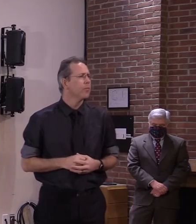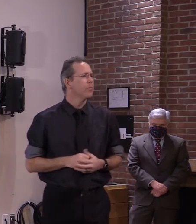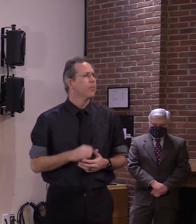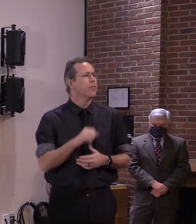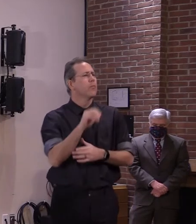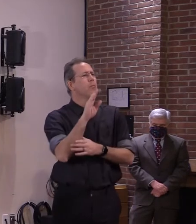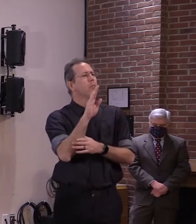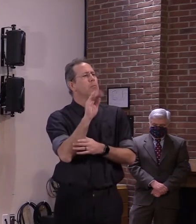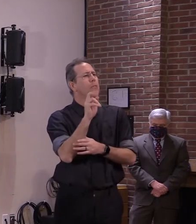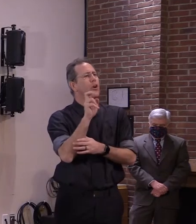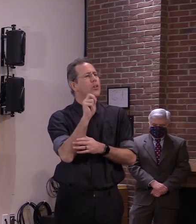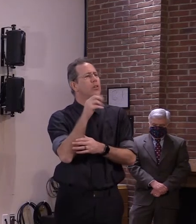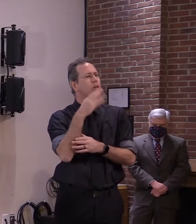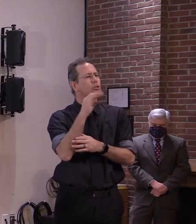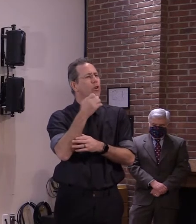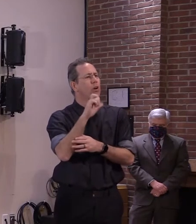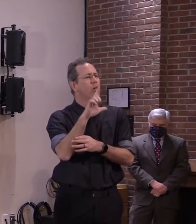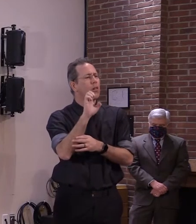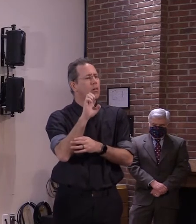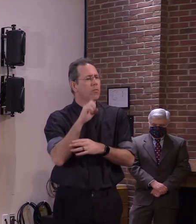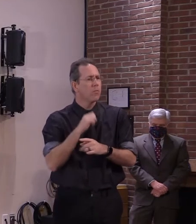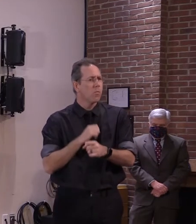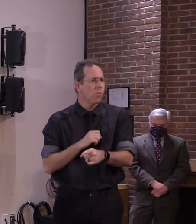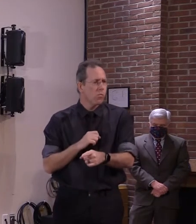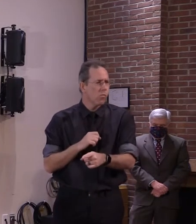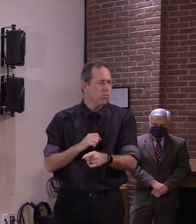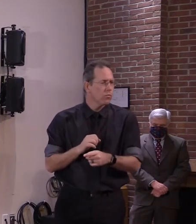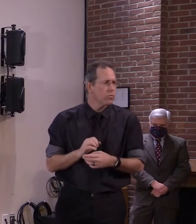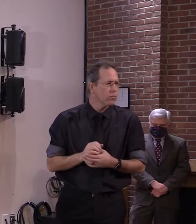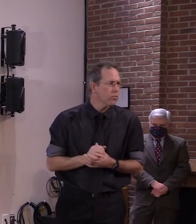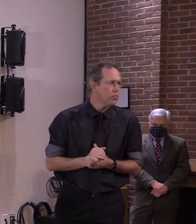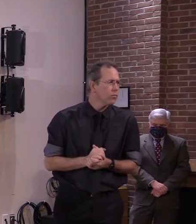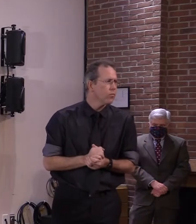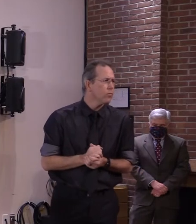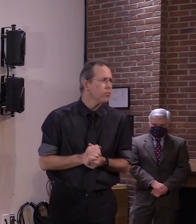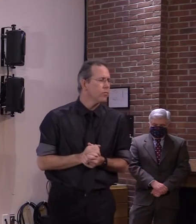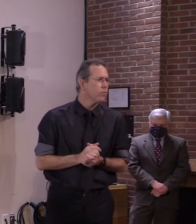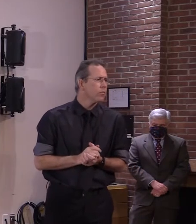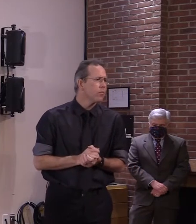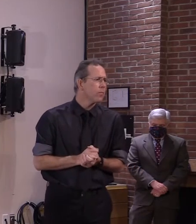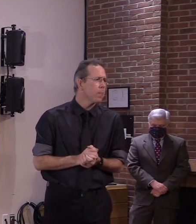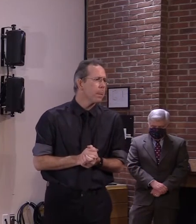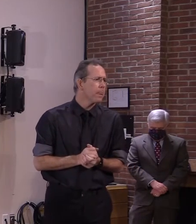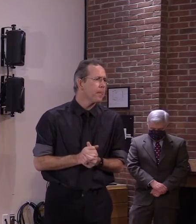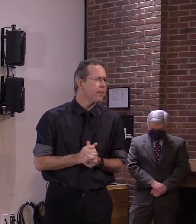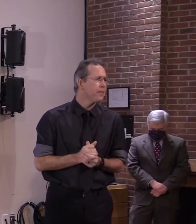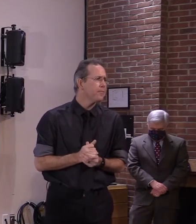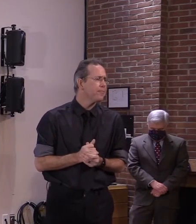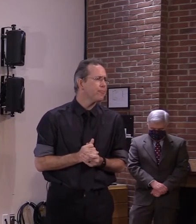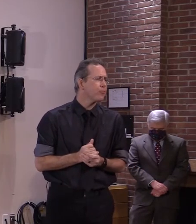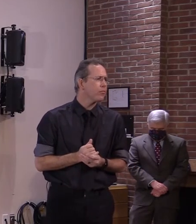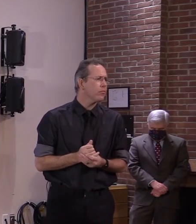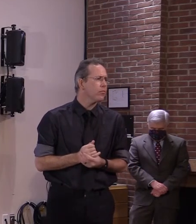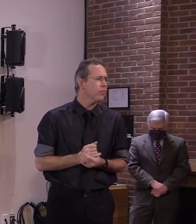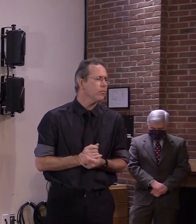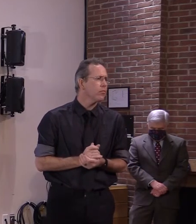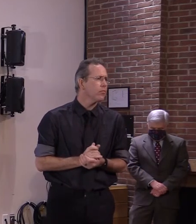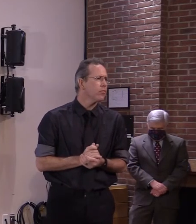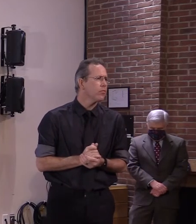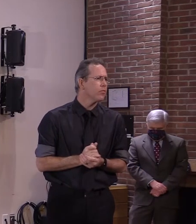chronicle uh this is another question about um the effect of